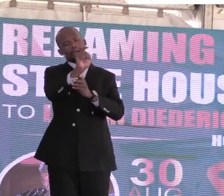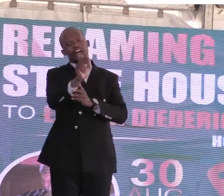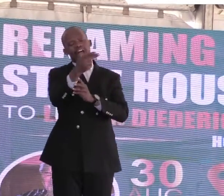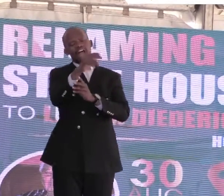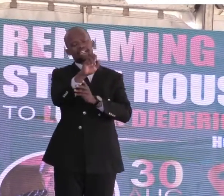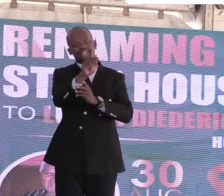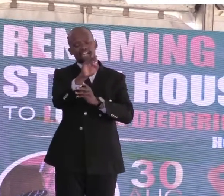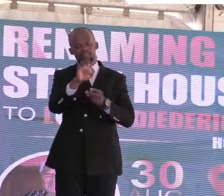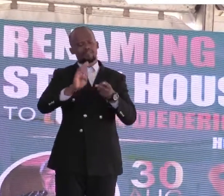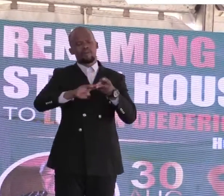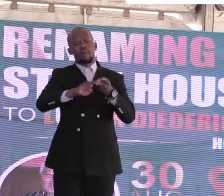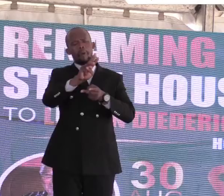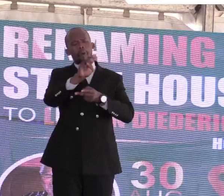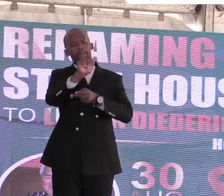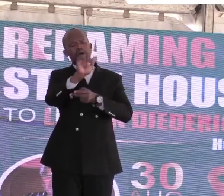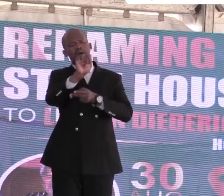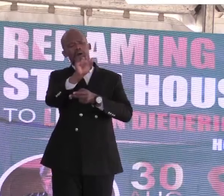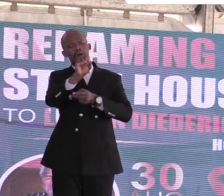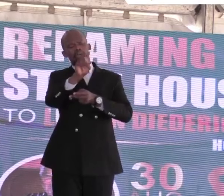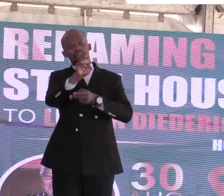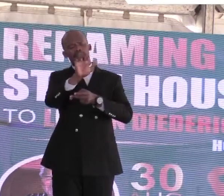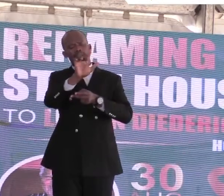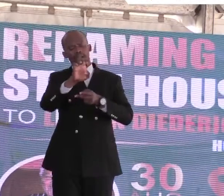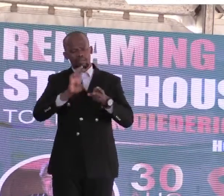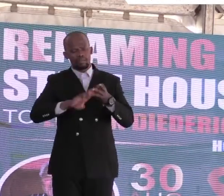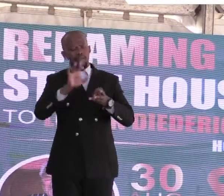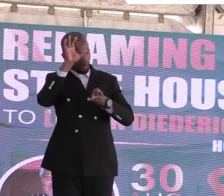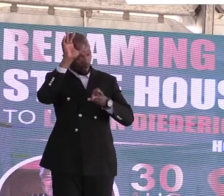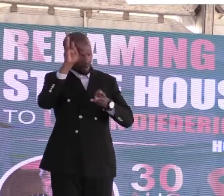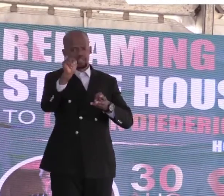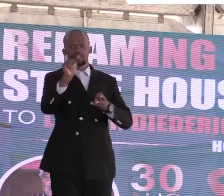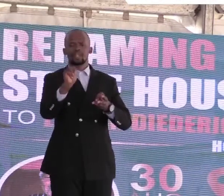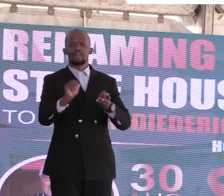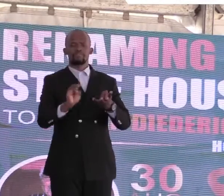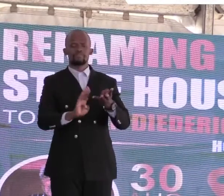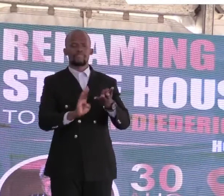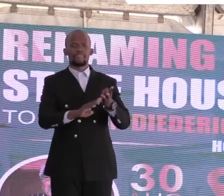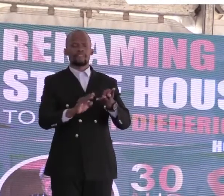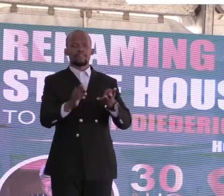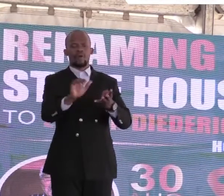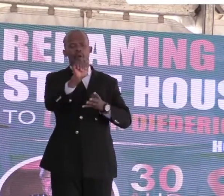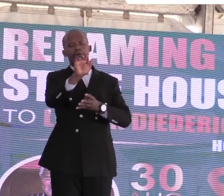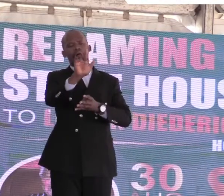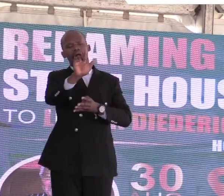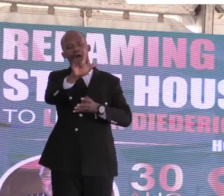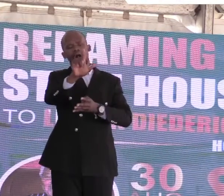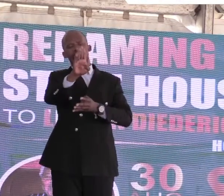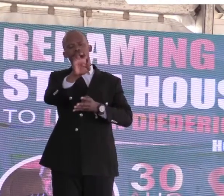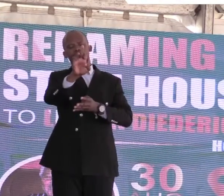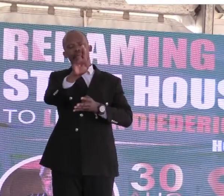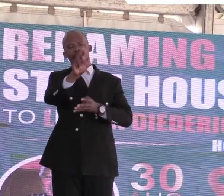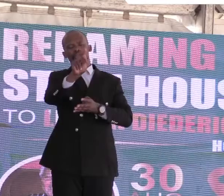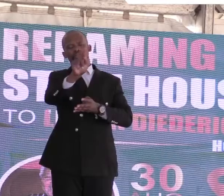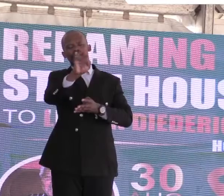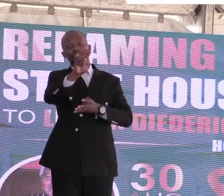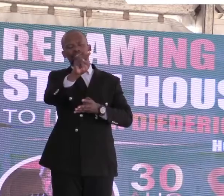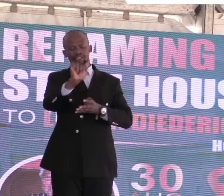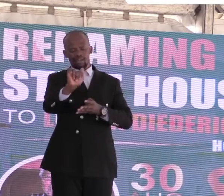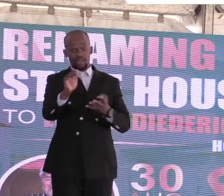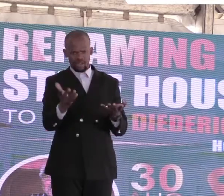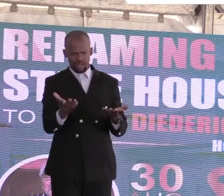omama uMatomela, otata uMandela, omama uAlbertina Sisulu namanye